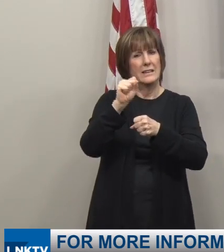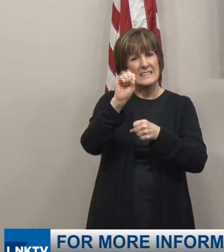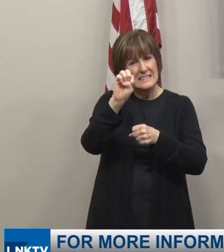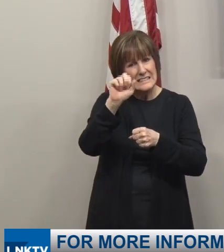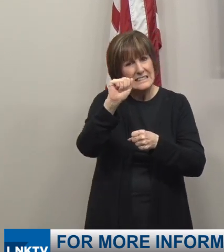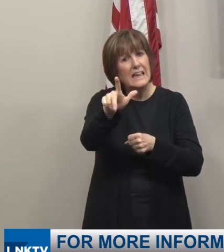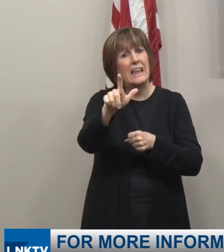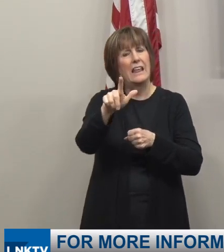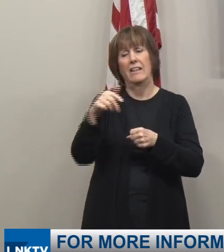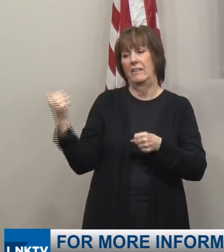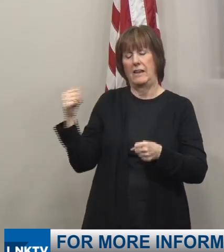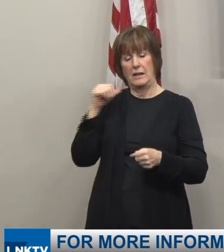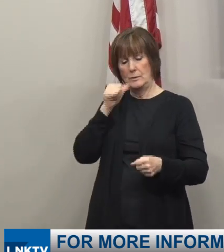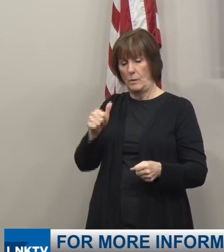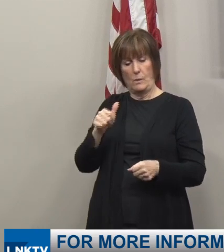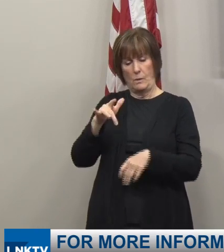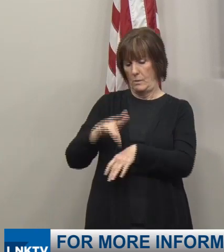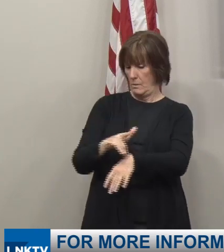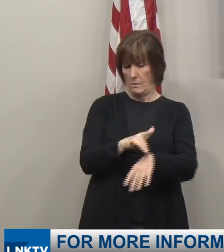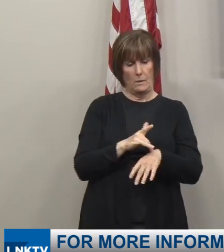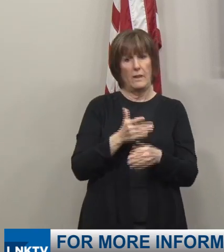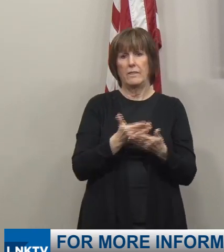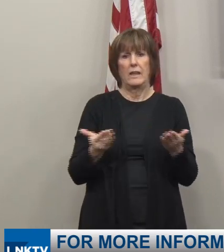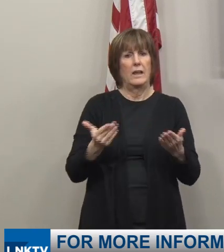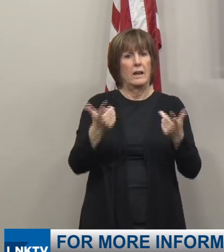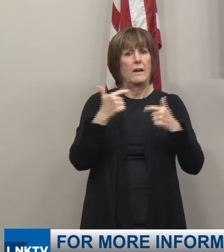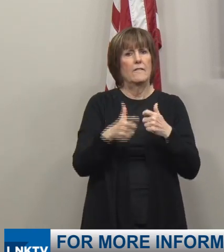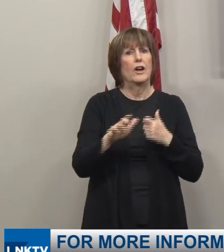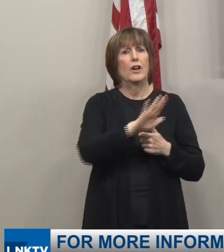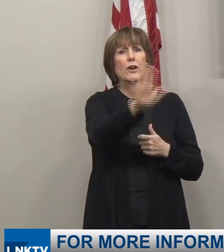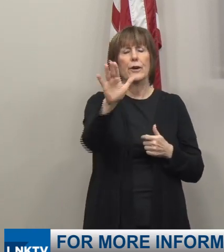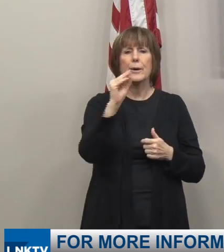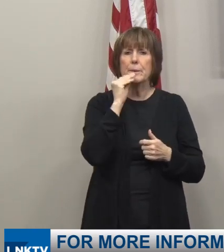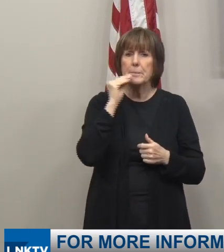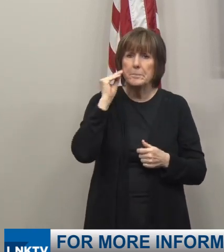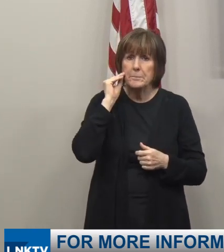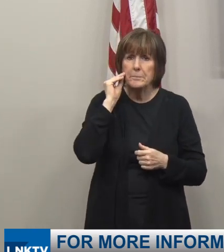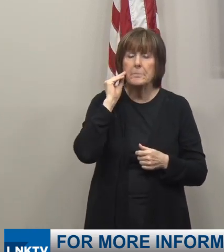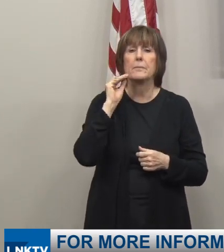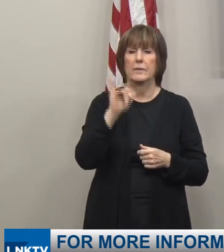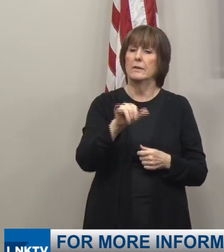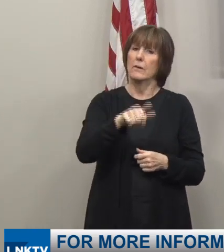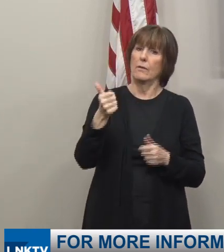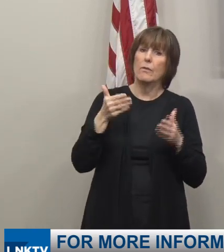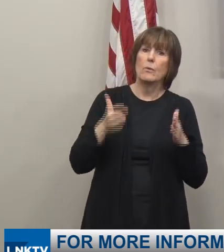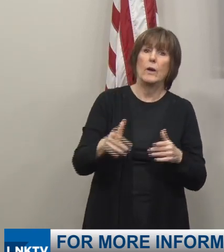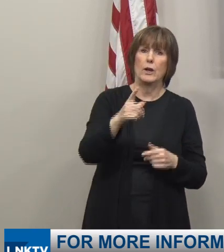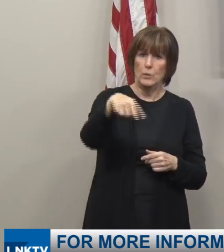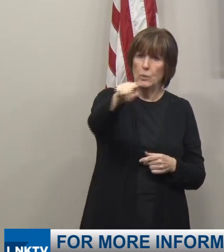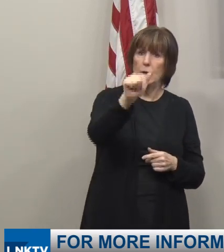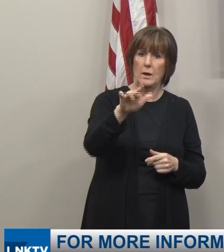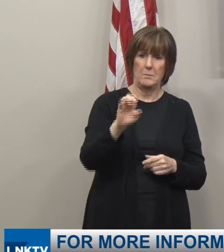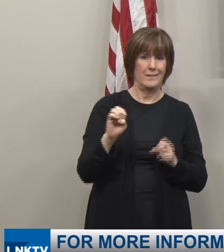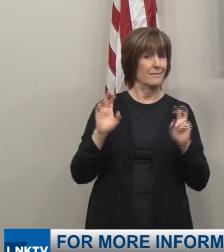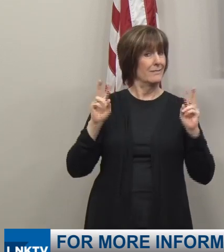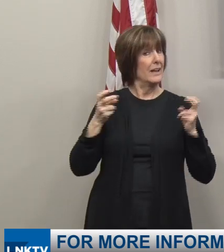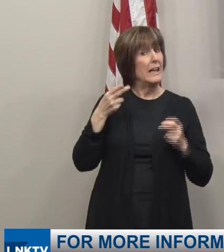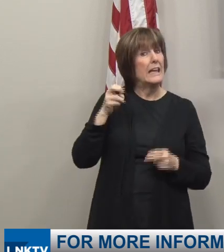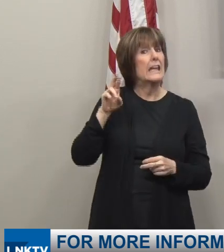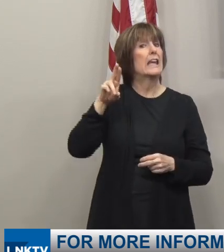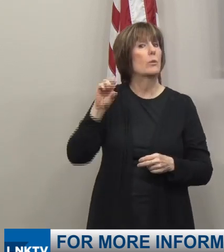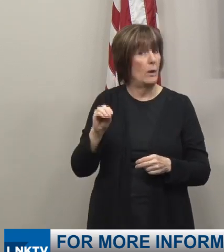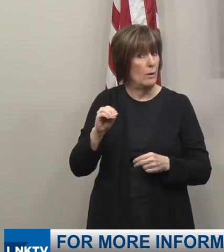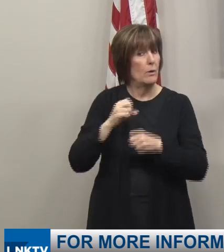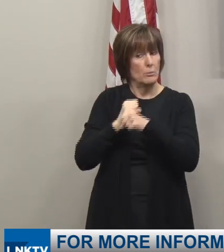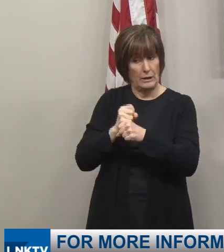not coming into closer contact with things that have come out of our homes. So please, that's another way you can be a hero in our community and